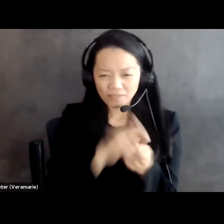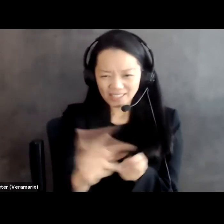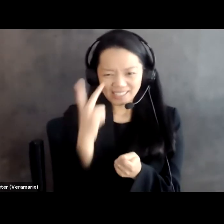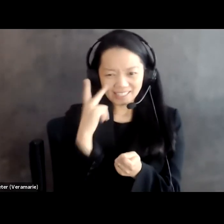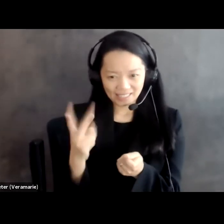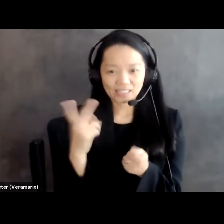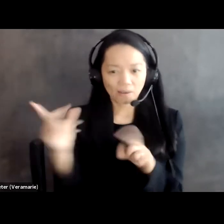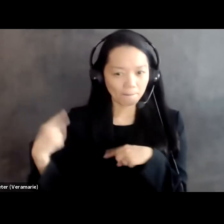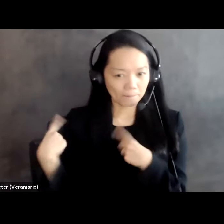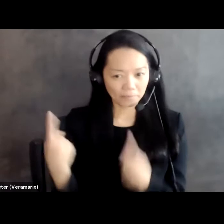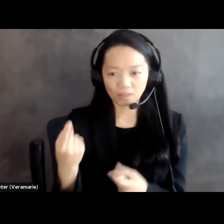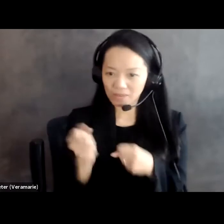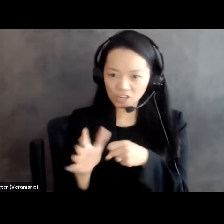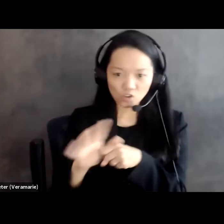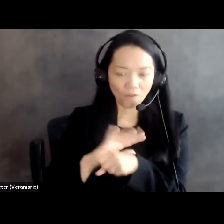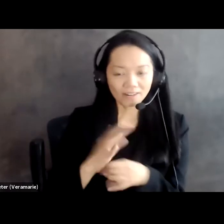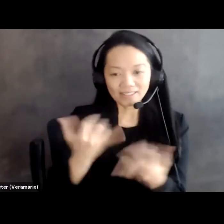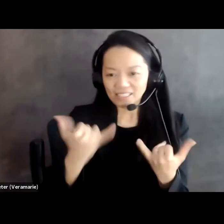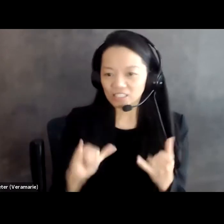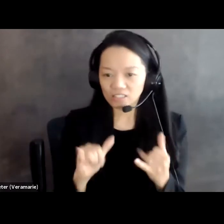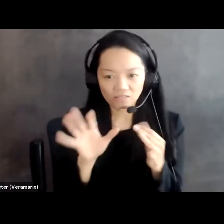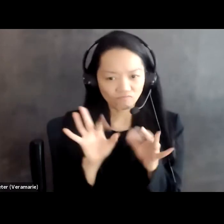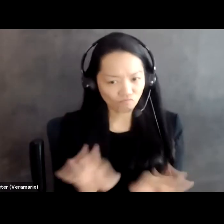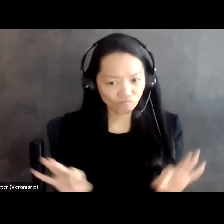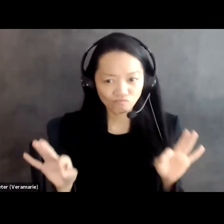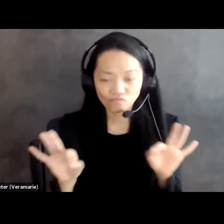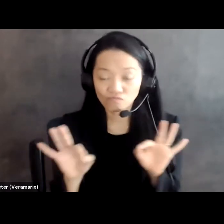during COVID, are still critically